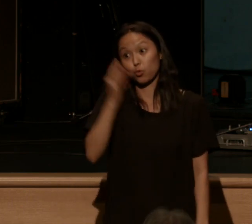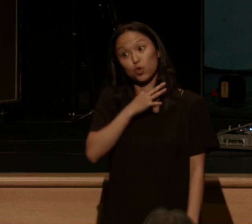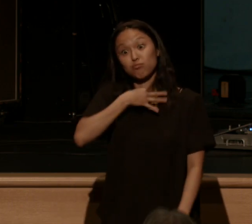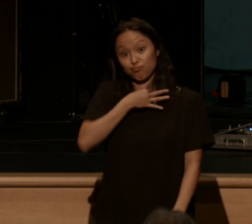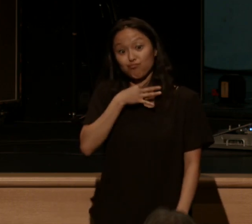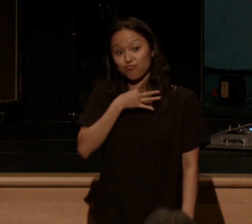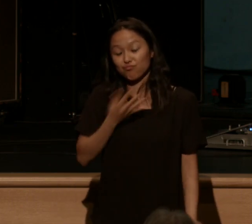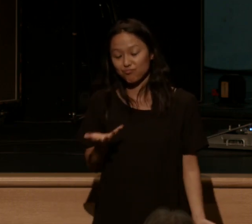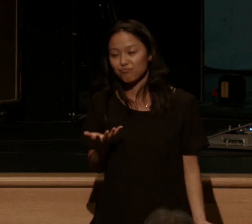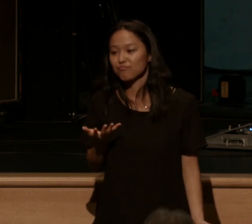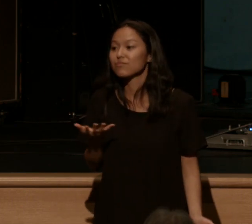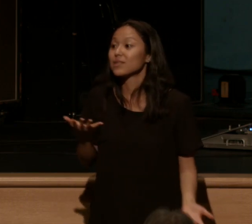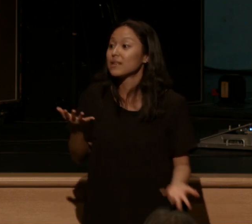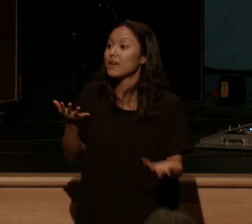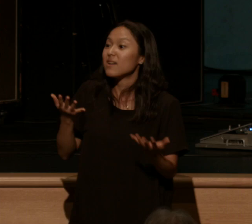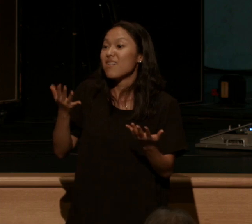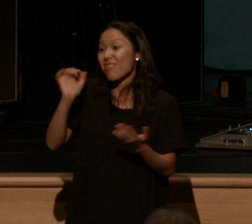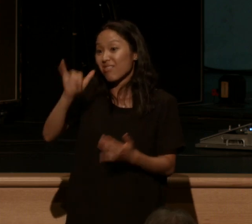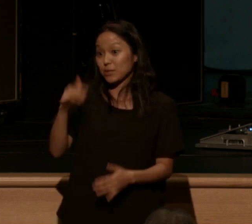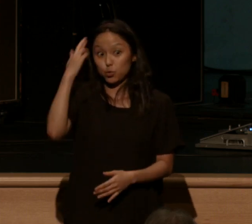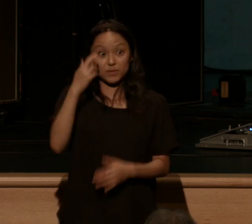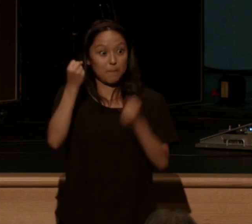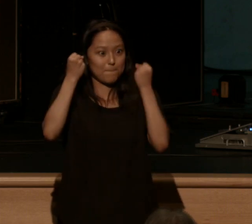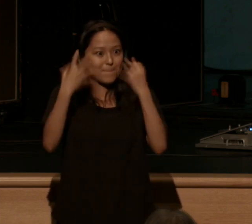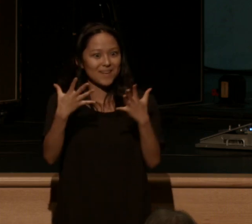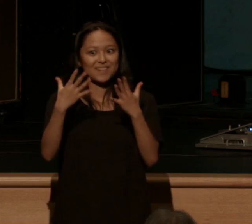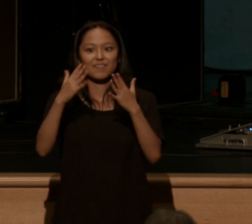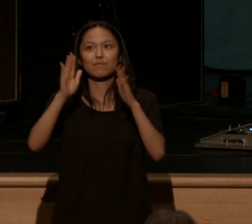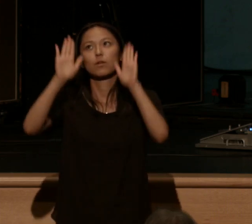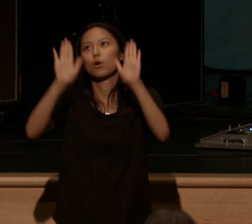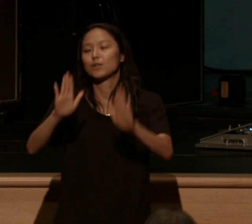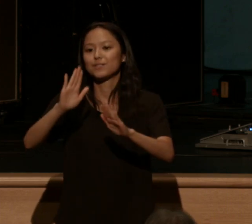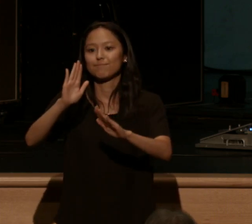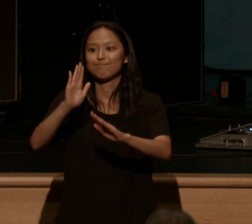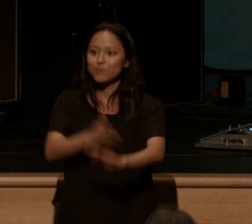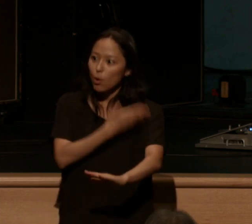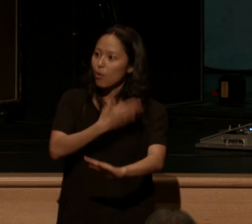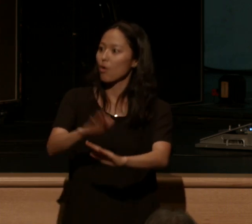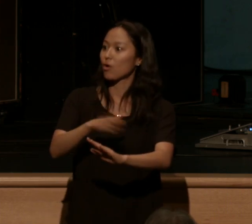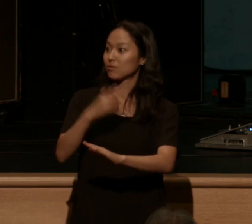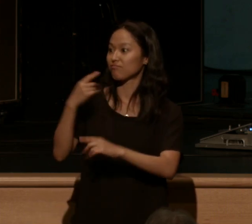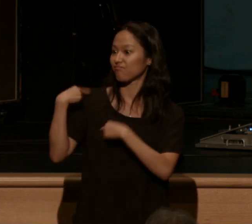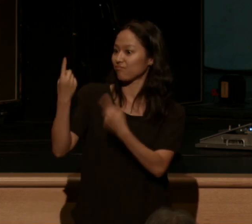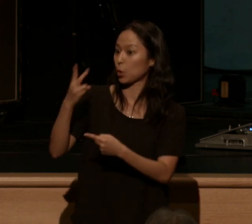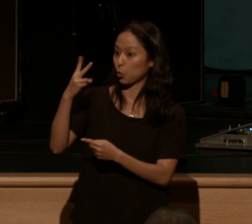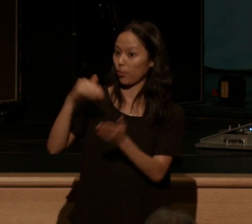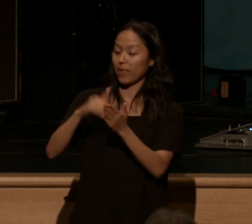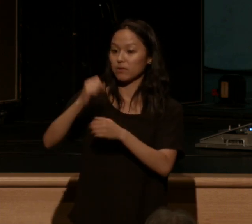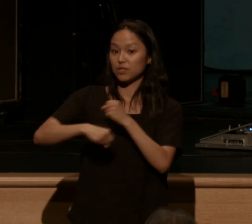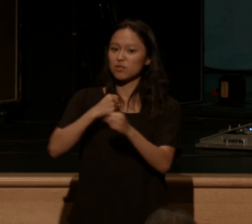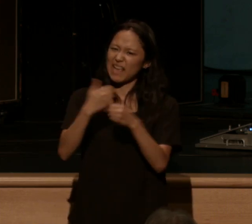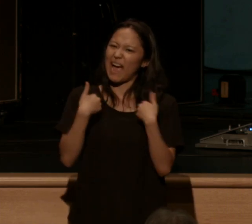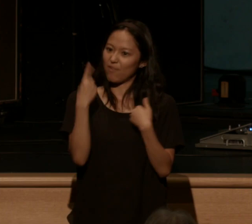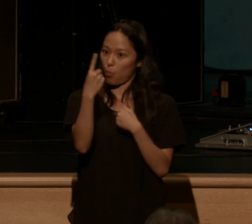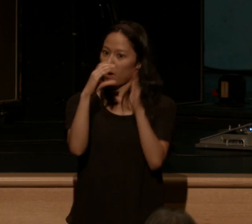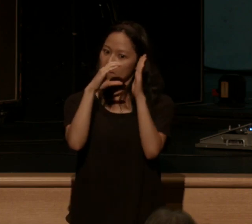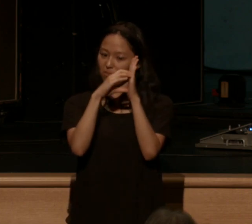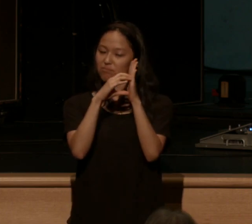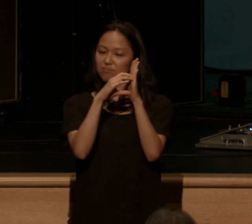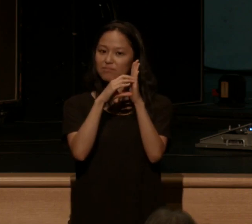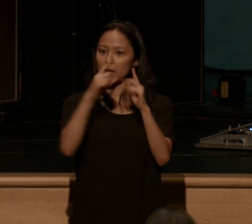why so many of the great songs in the last 2,000 years have included a verse of